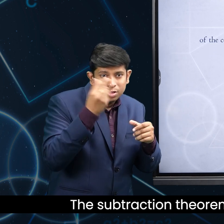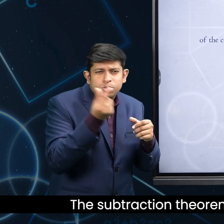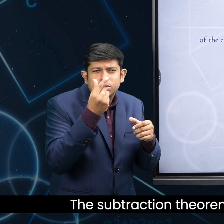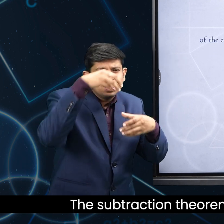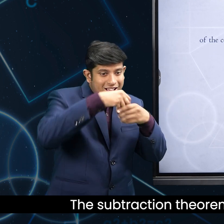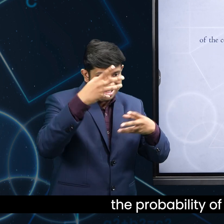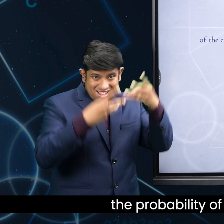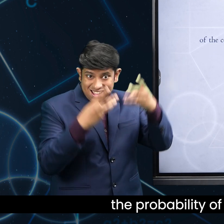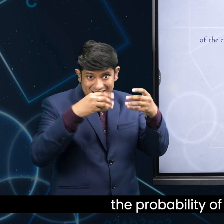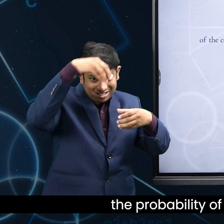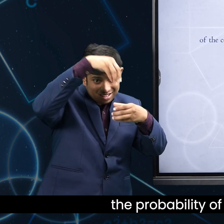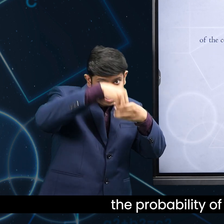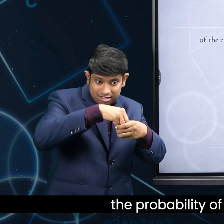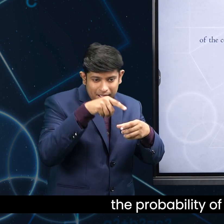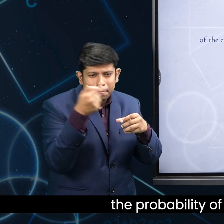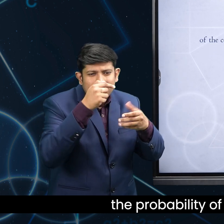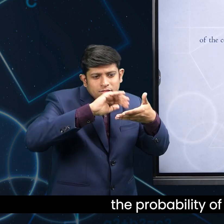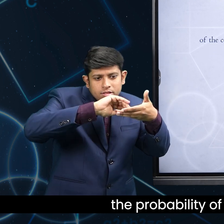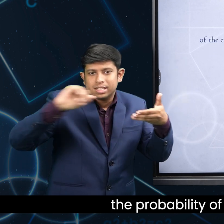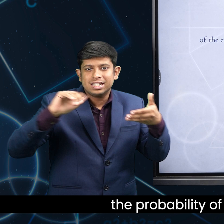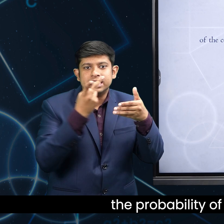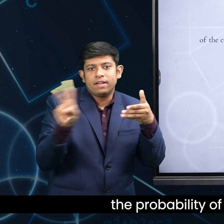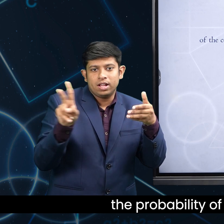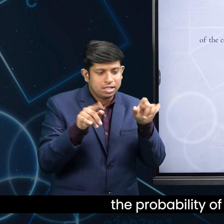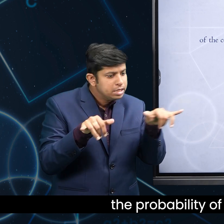to calculate the probability of the complement of an event.